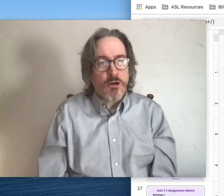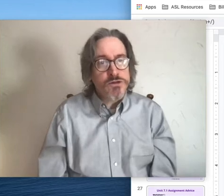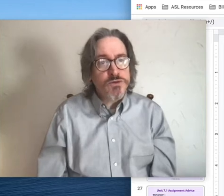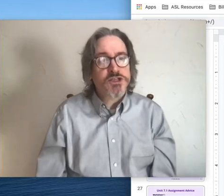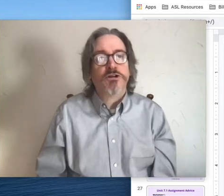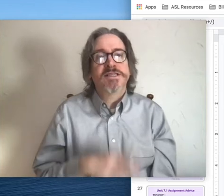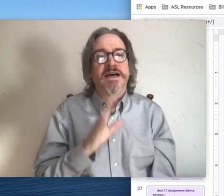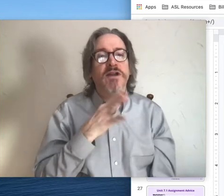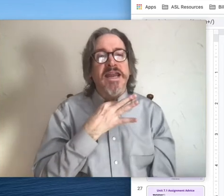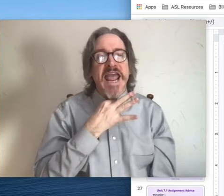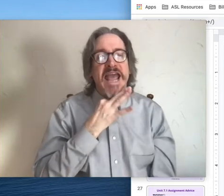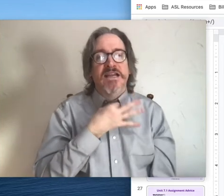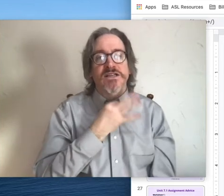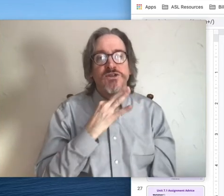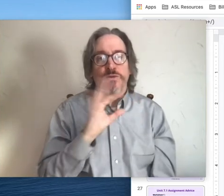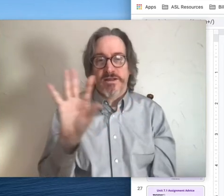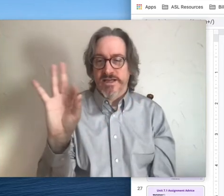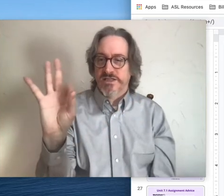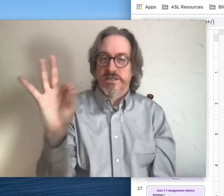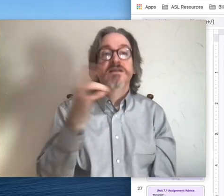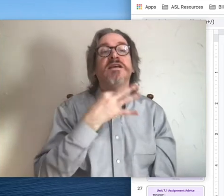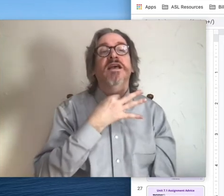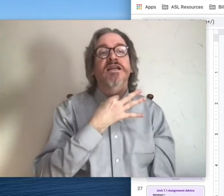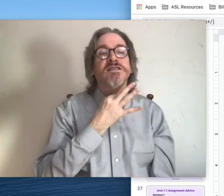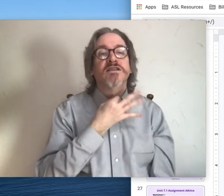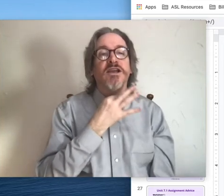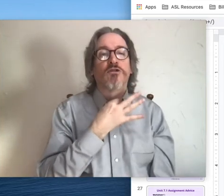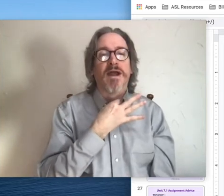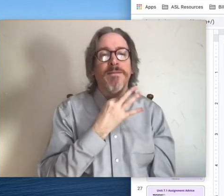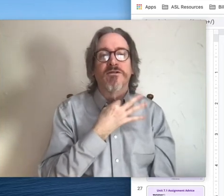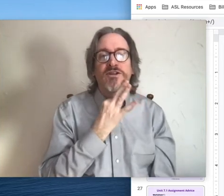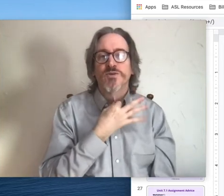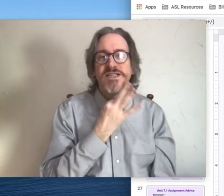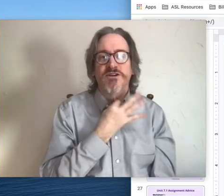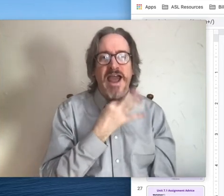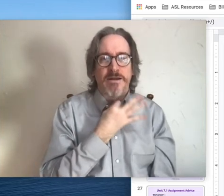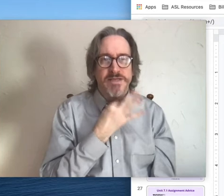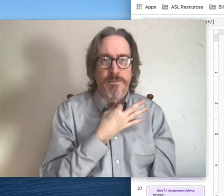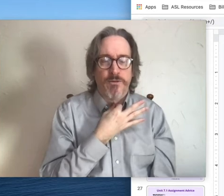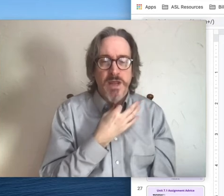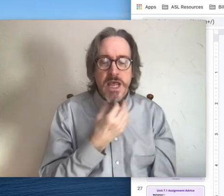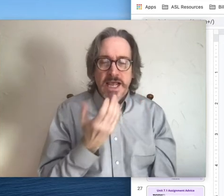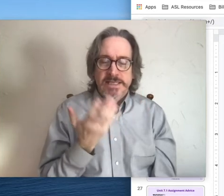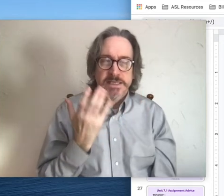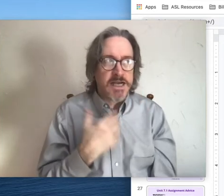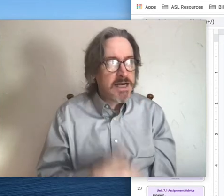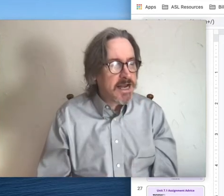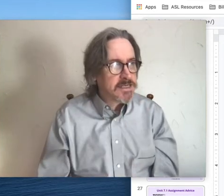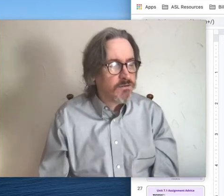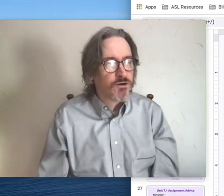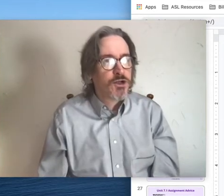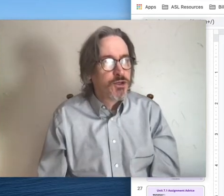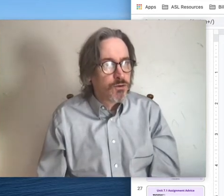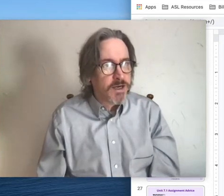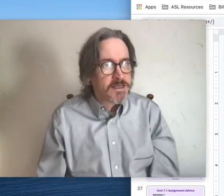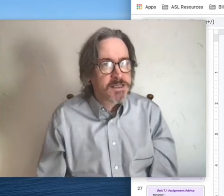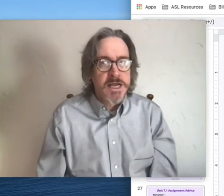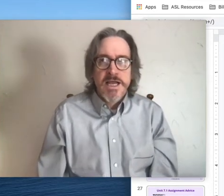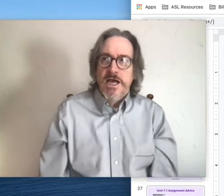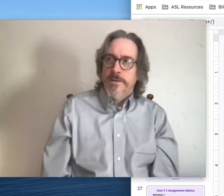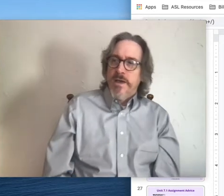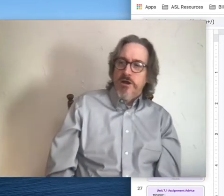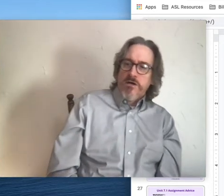He also starts out and ends with this, and it's like twisting your Adam's apple. It's a sign in ASL for